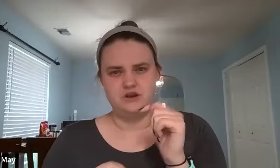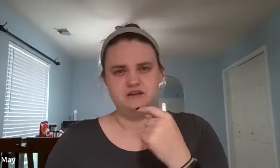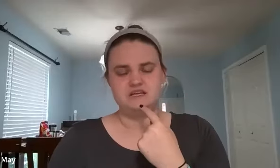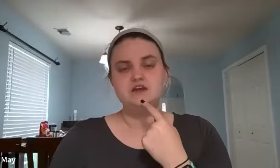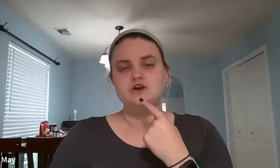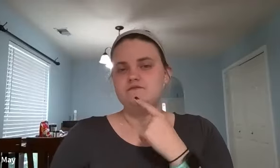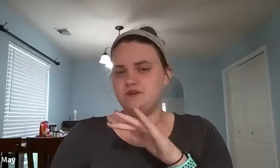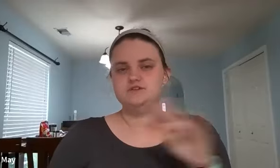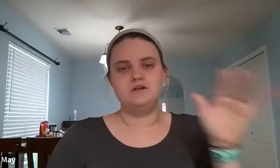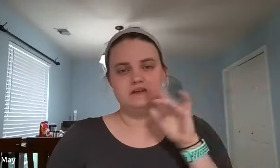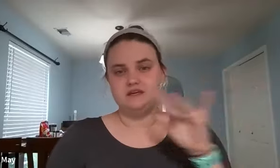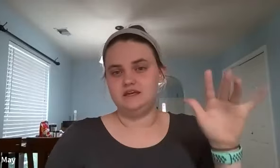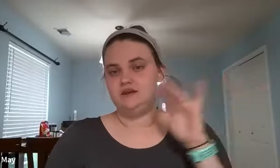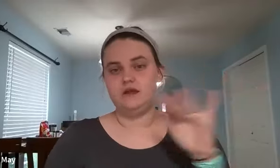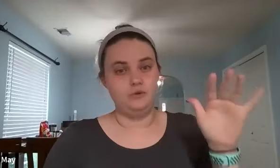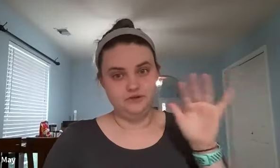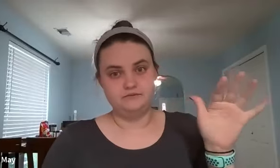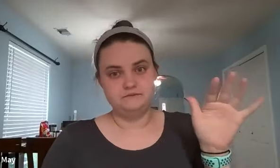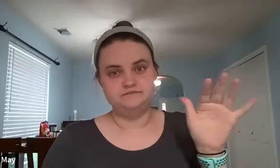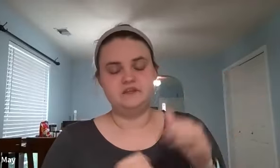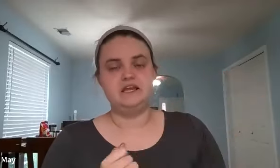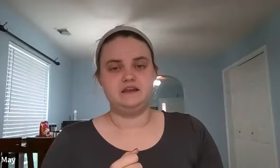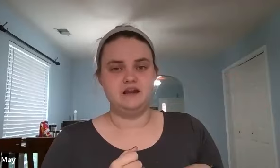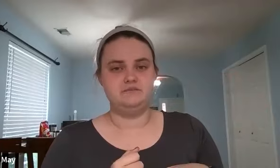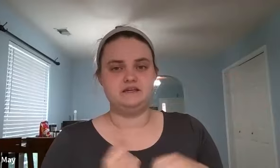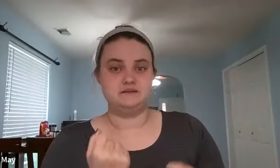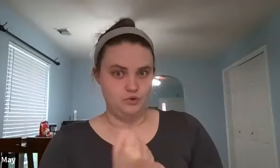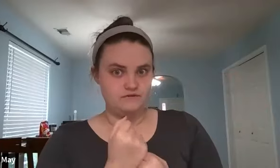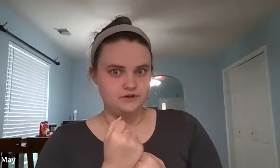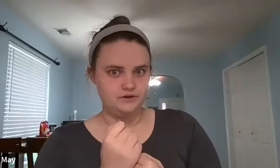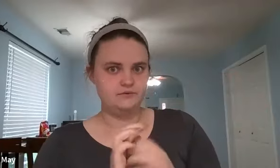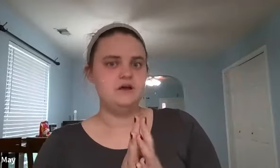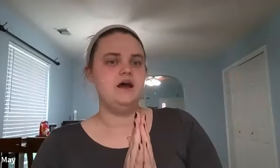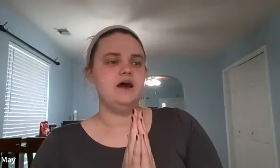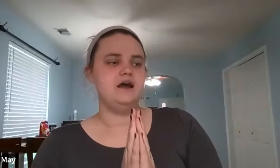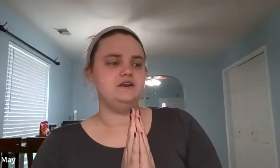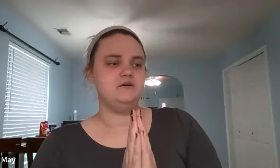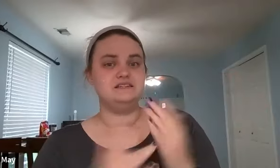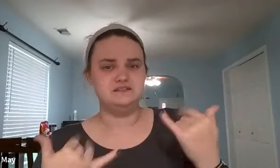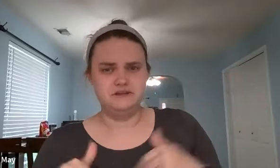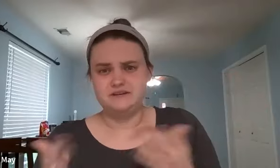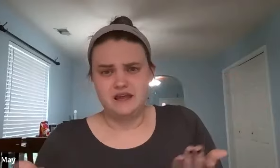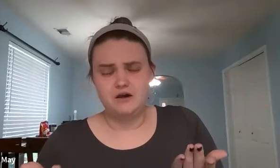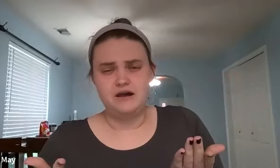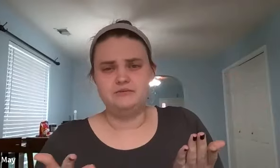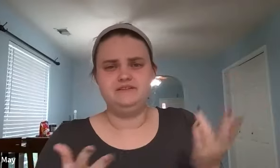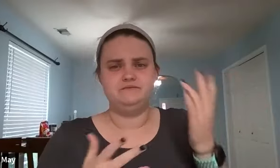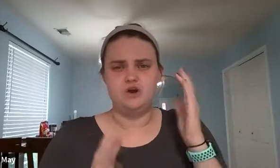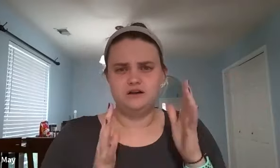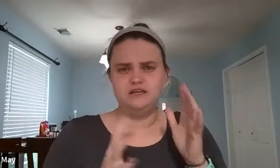to say, finger spelling can help you. It can kind of be a support for you. I know I still, even now, I'll be talking